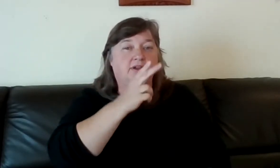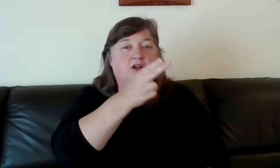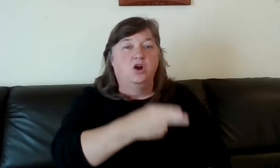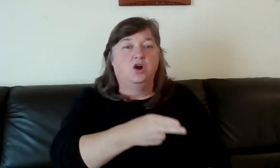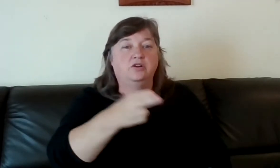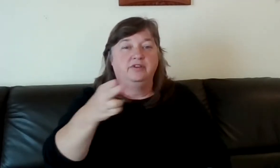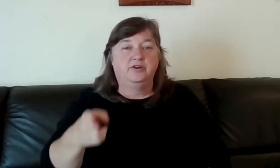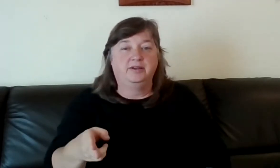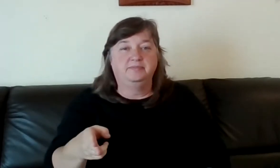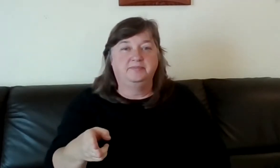hard of hearing.